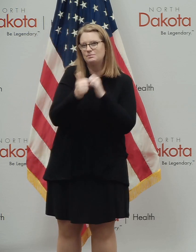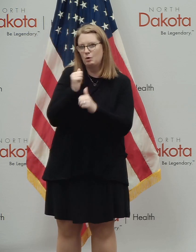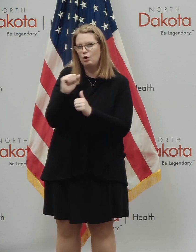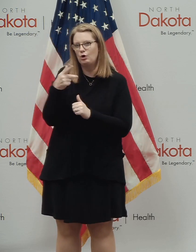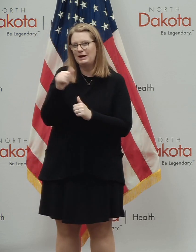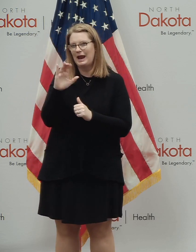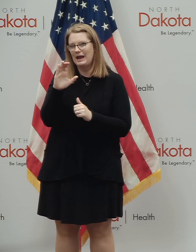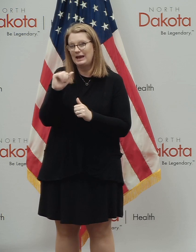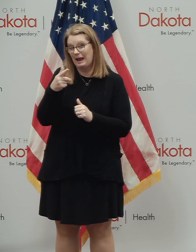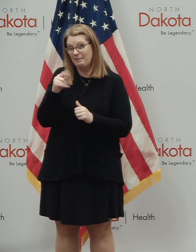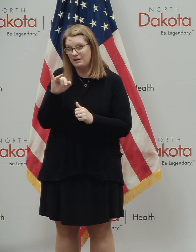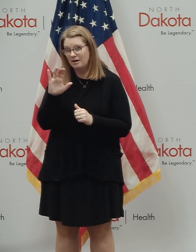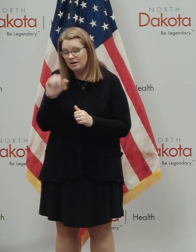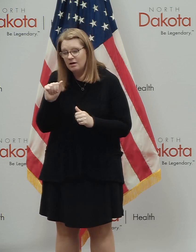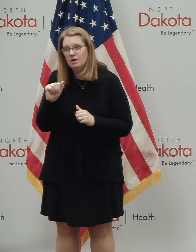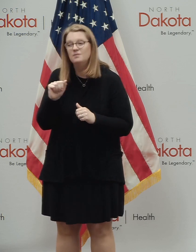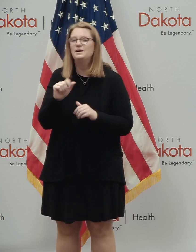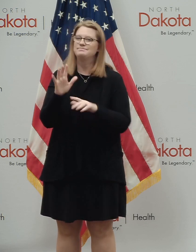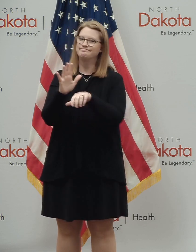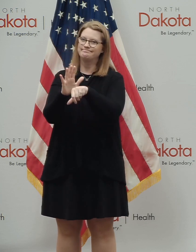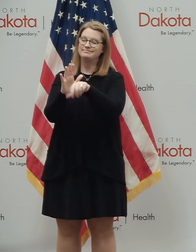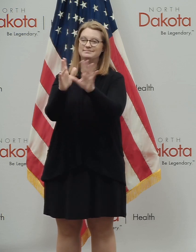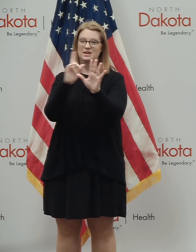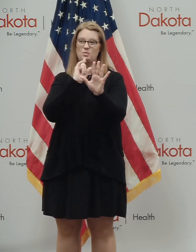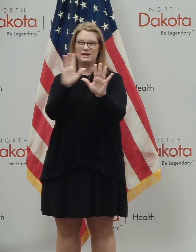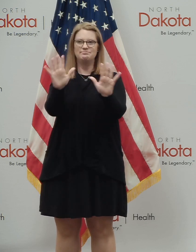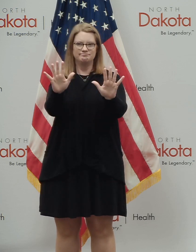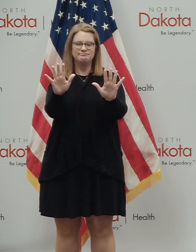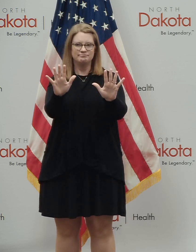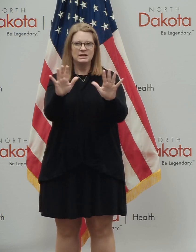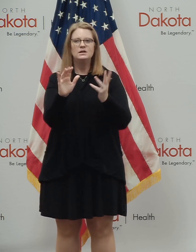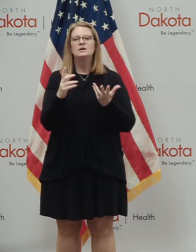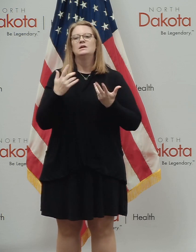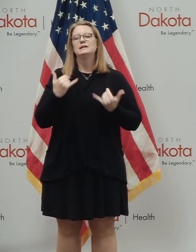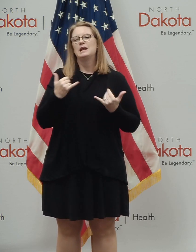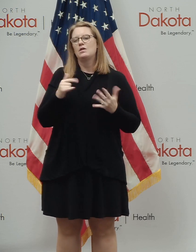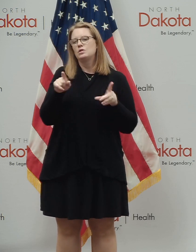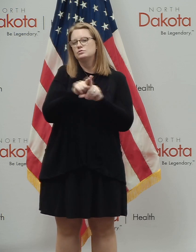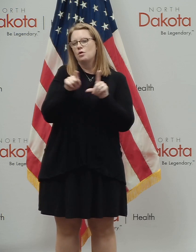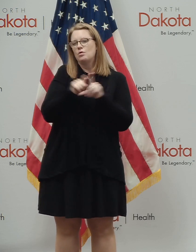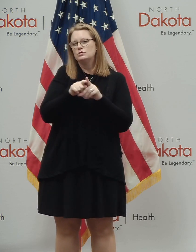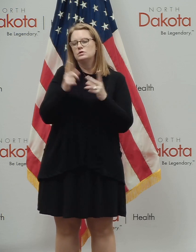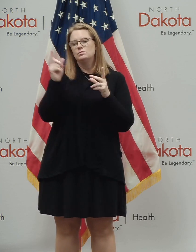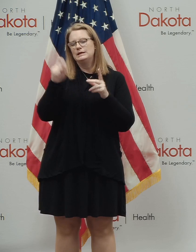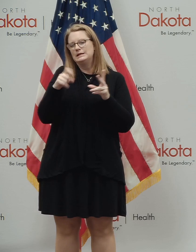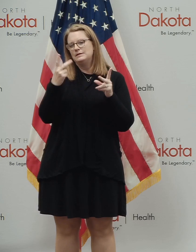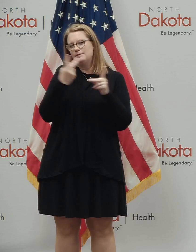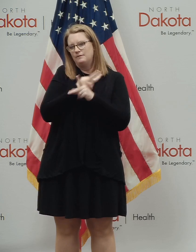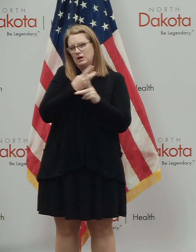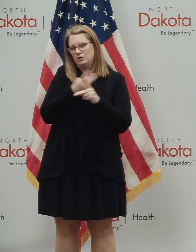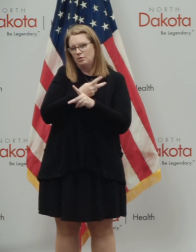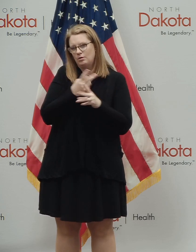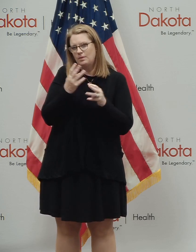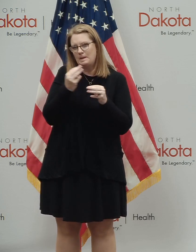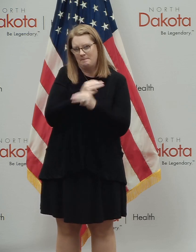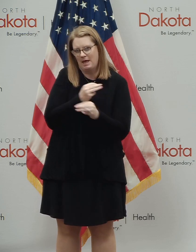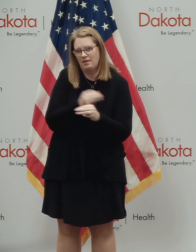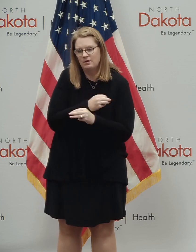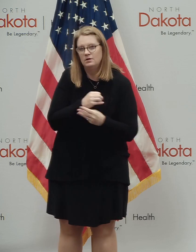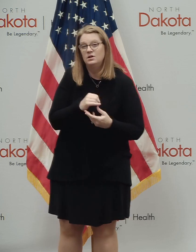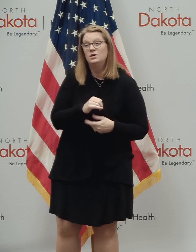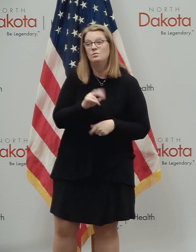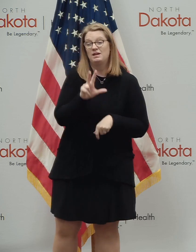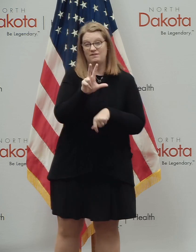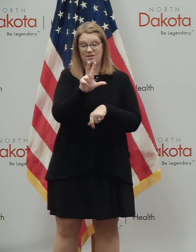to assure North Dakotans that there is COVID math at work here because we're doing 3 to 5 times as